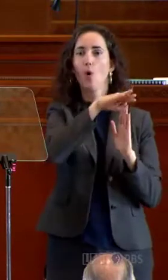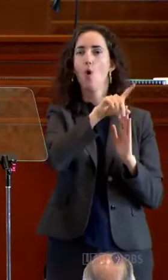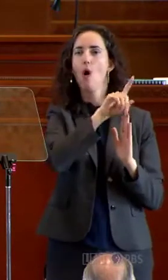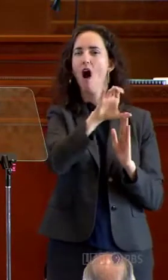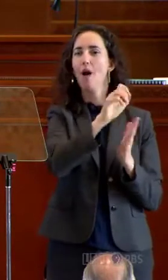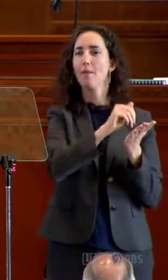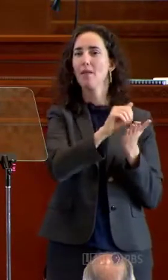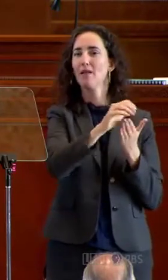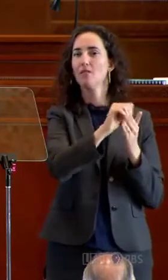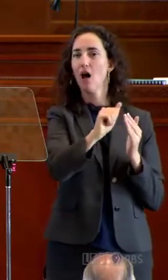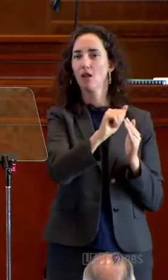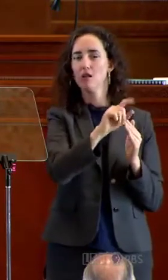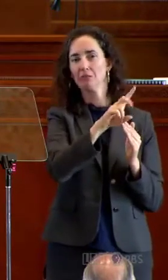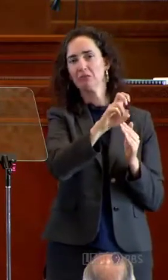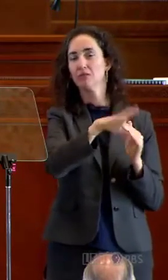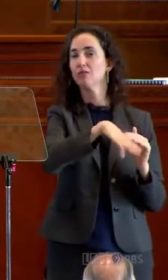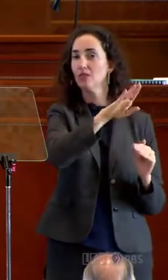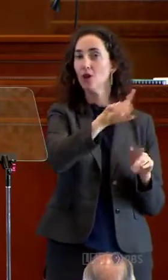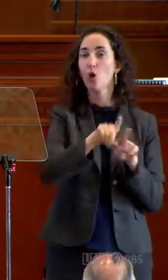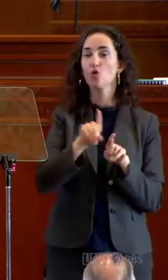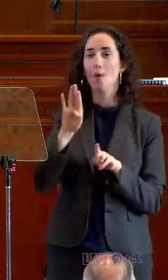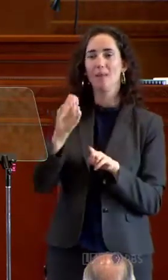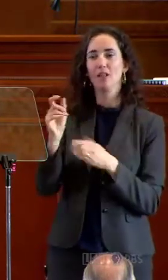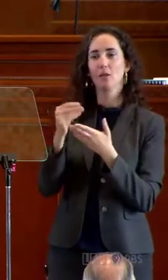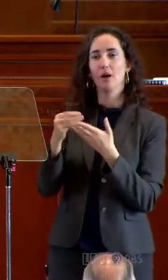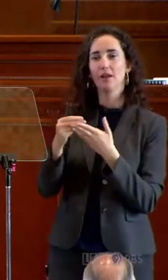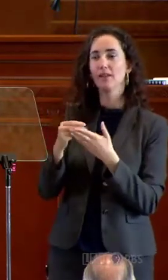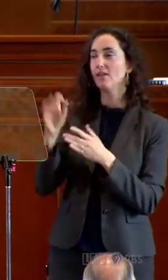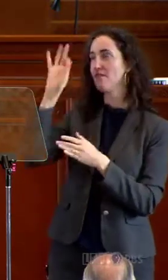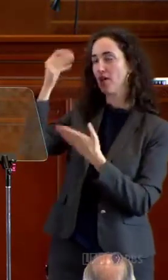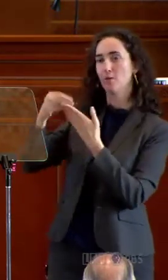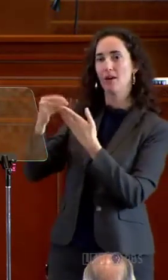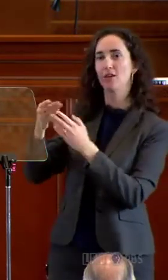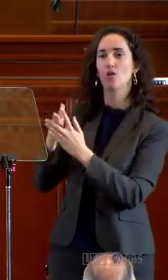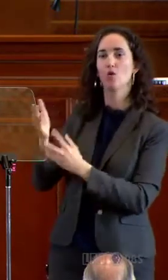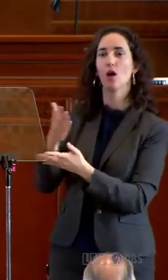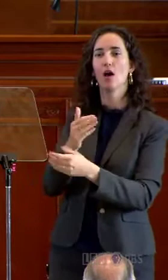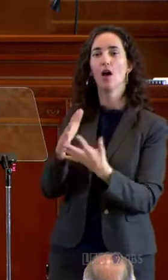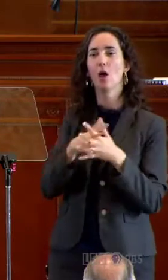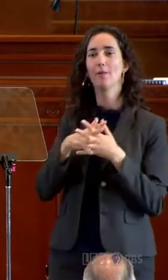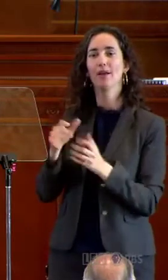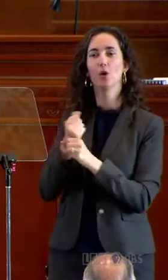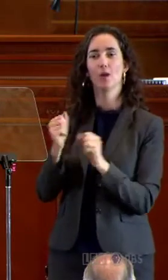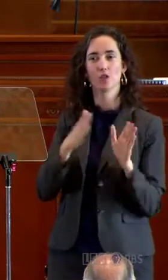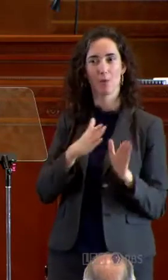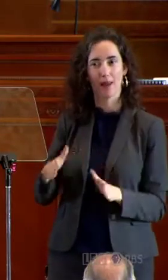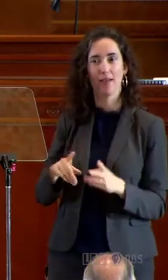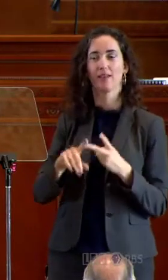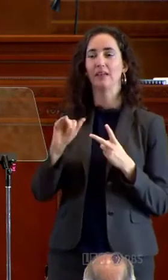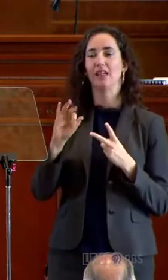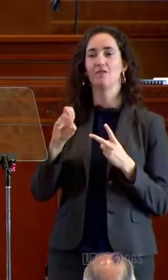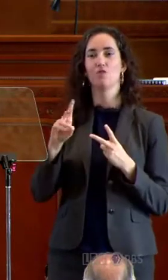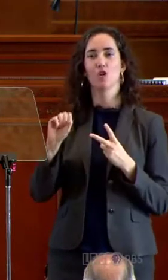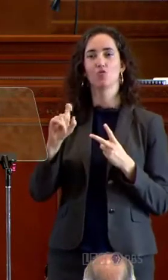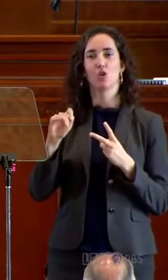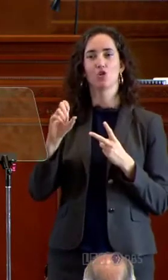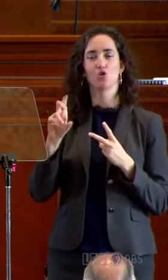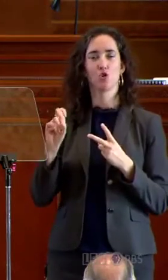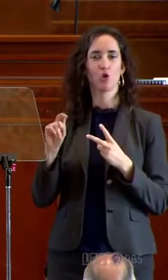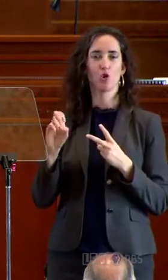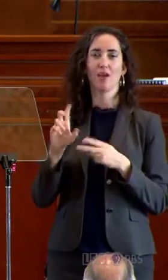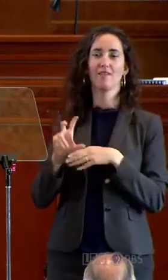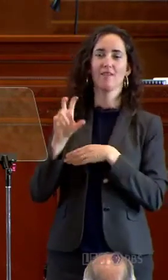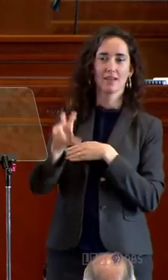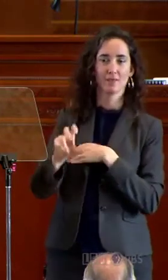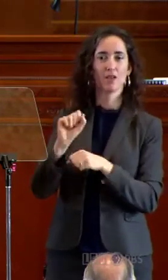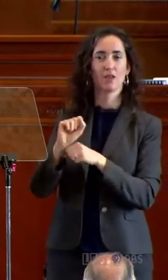year excess, and billions in federal funding through the American Rescue Plan and the Infrastructure Investment and Jobs Act. It all